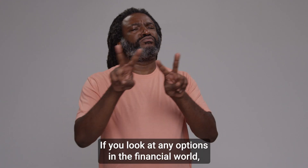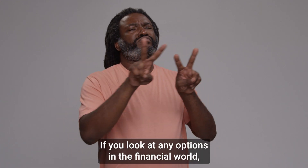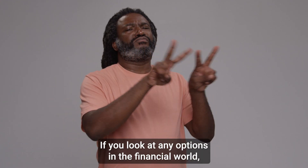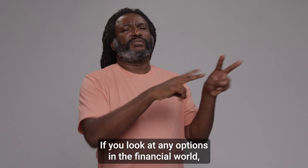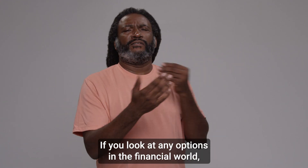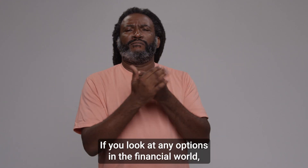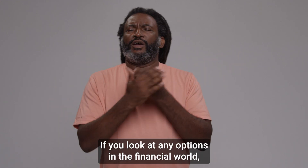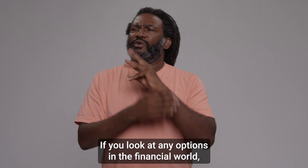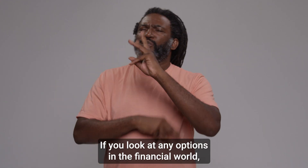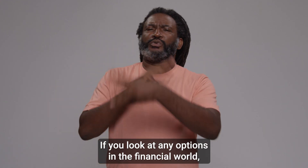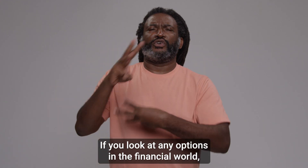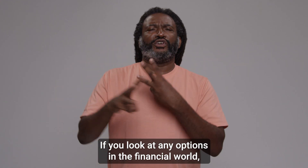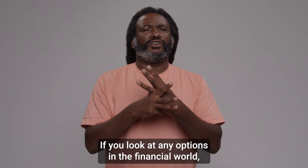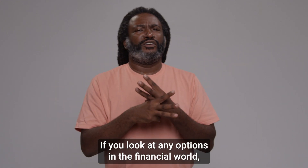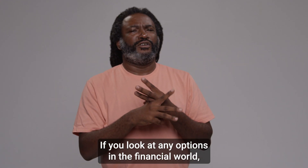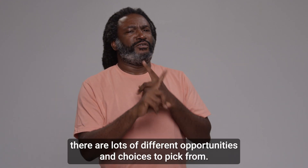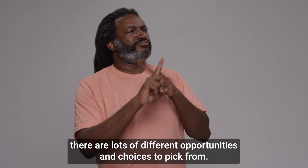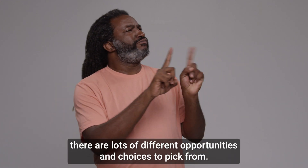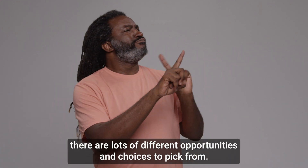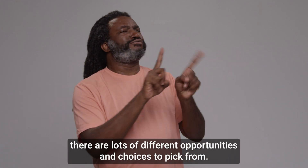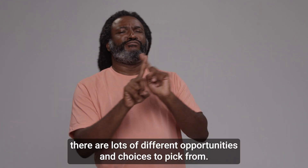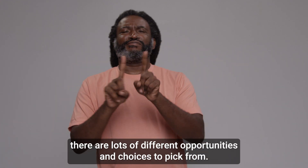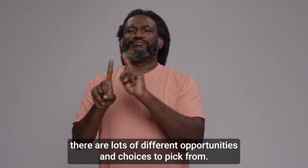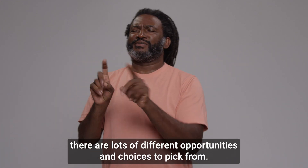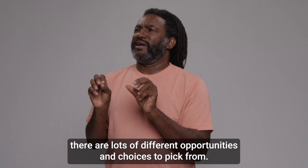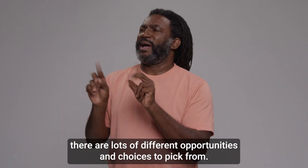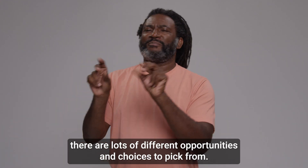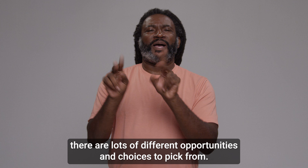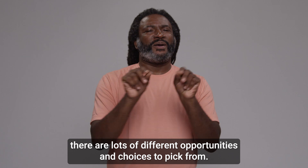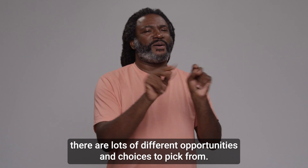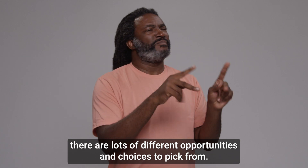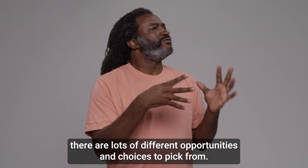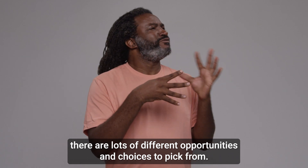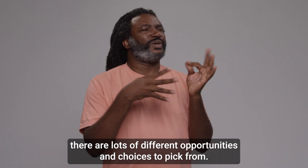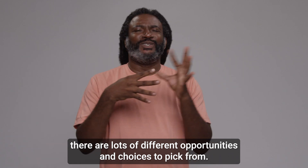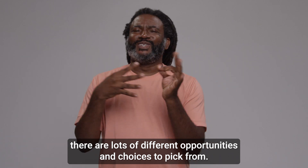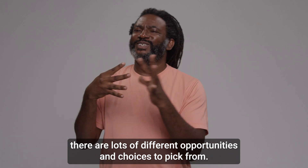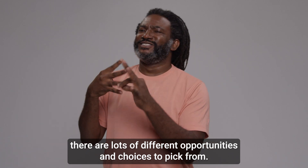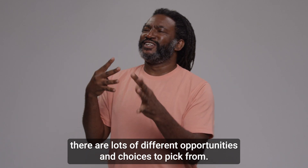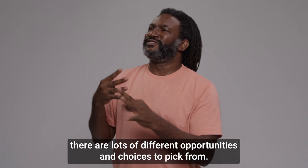If you look at any options in the financial world, there are lots of different opportunities and choices to pick